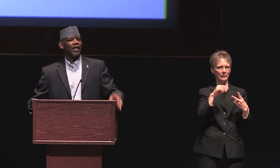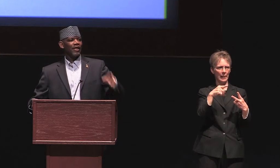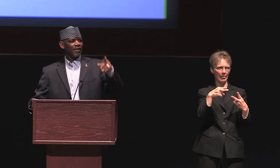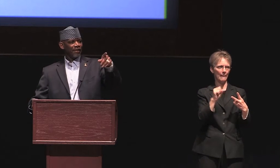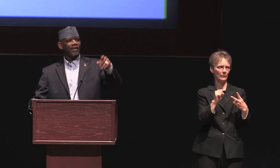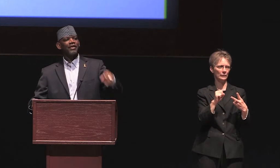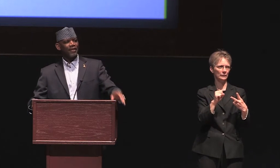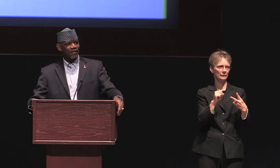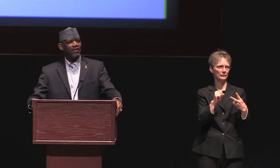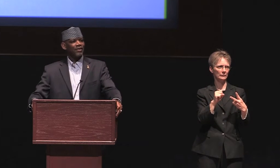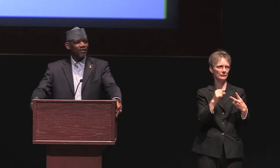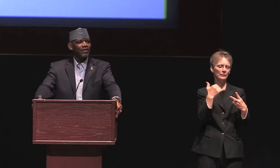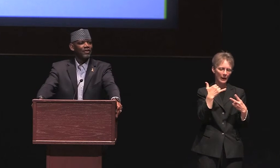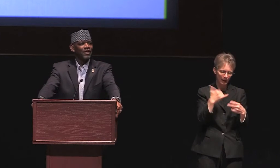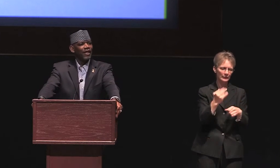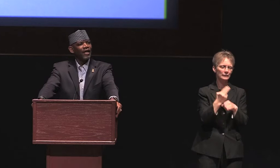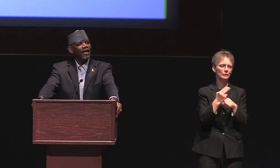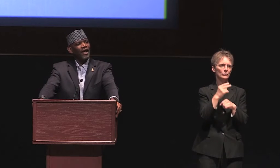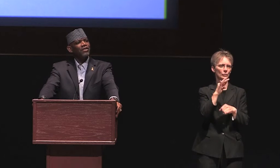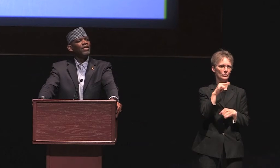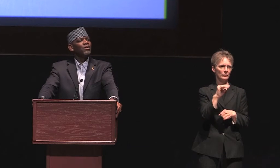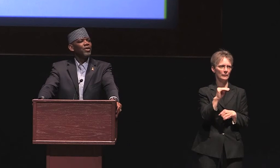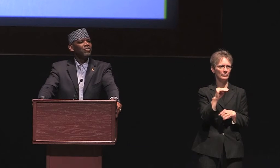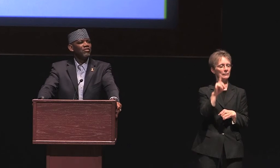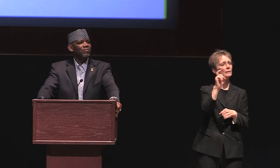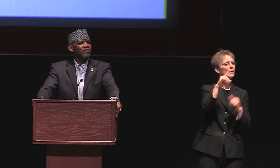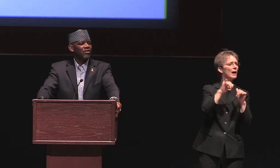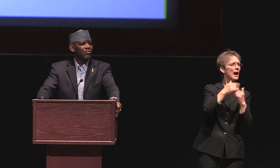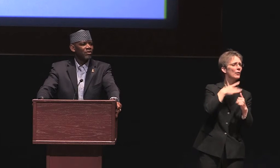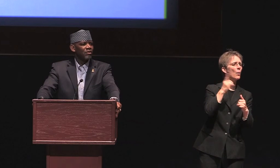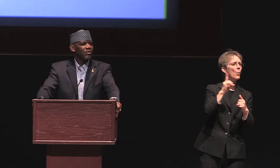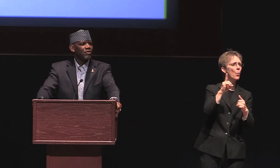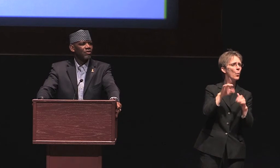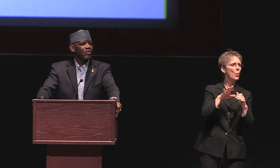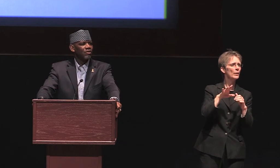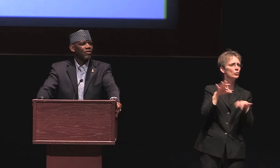I still shoot with film, and I get it developed. And how do you like? Where do you develop the film?